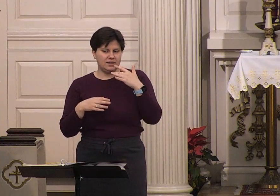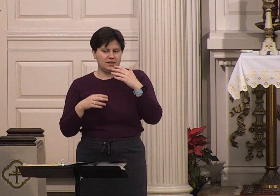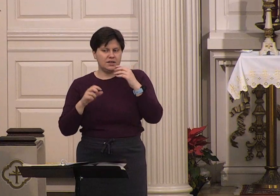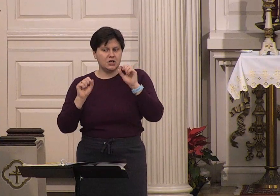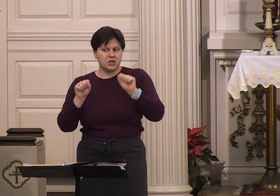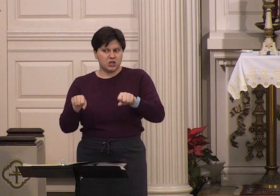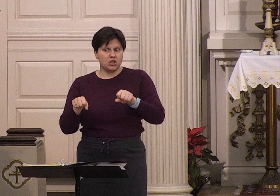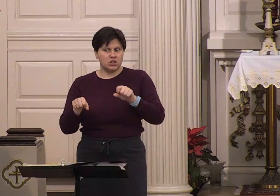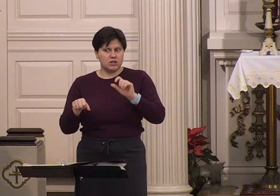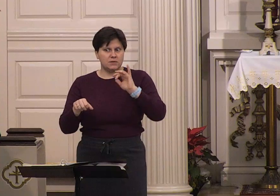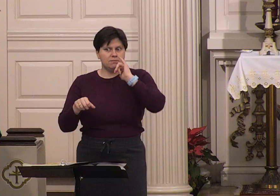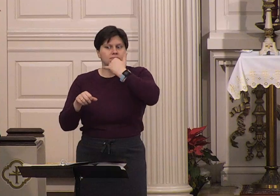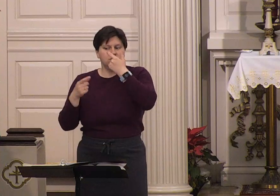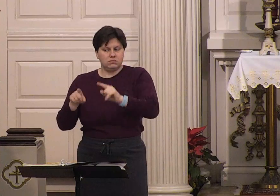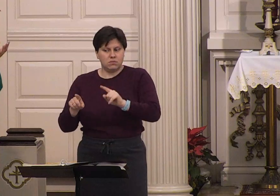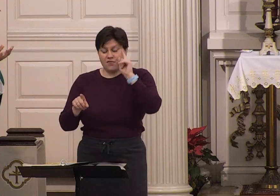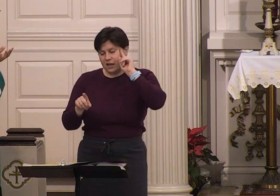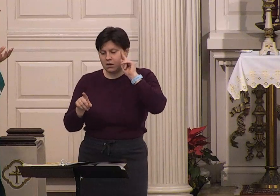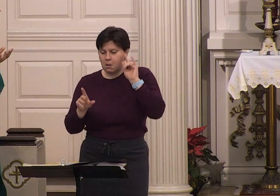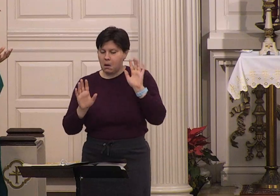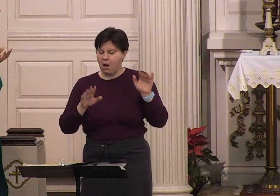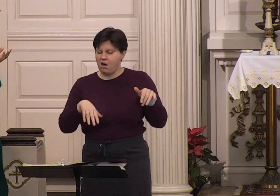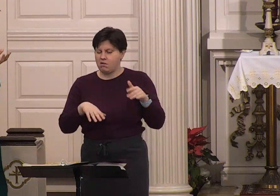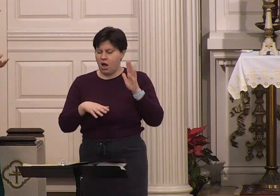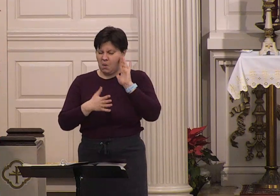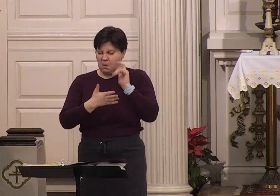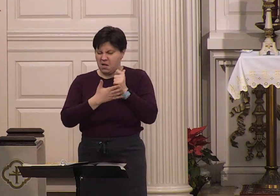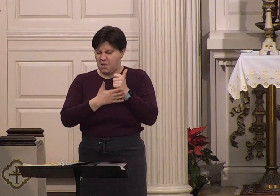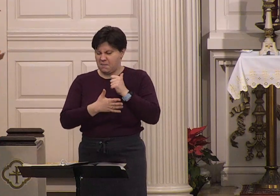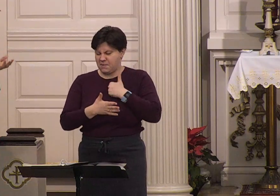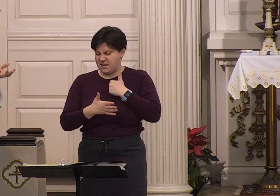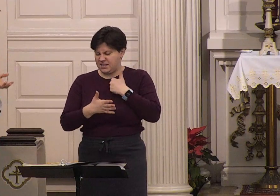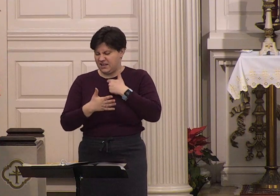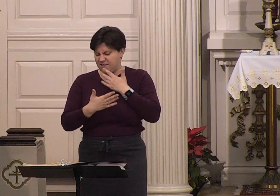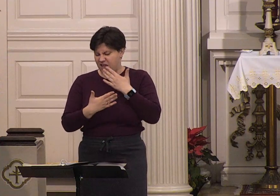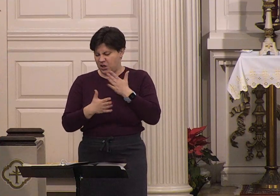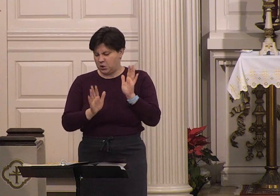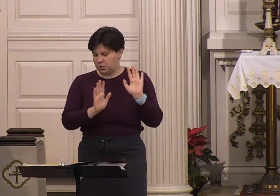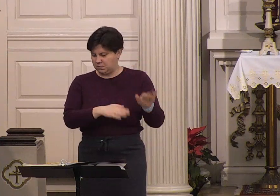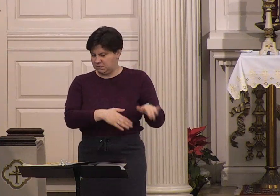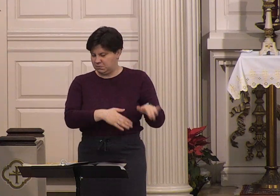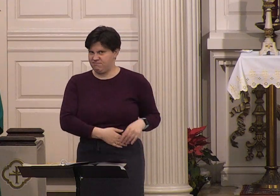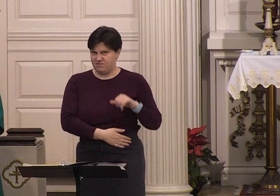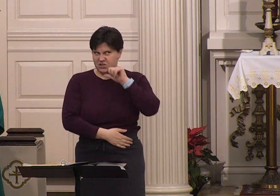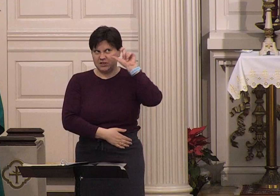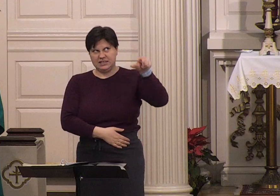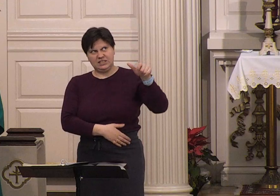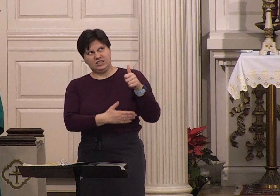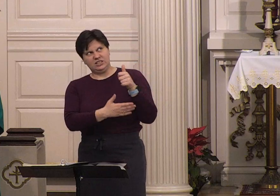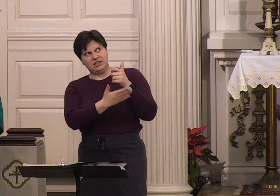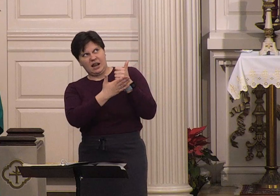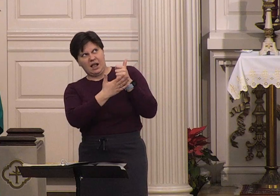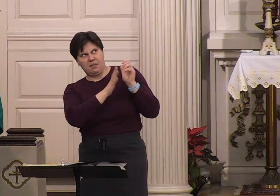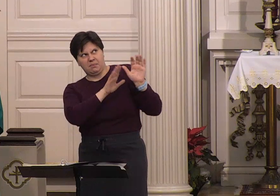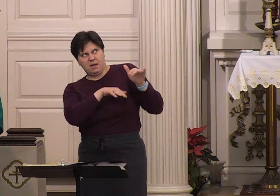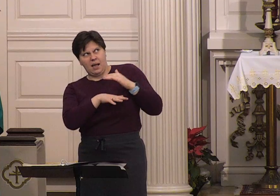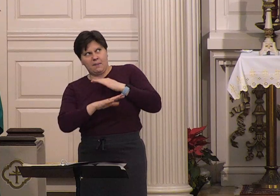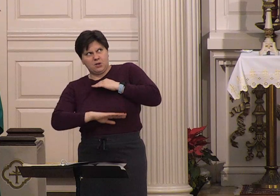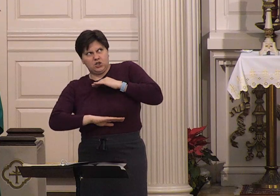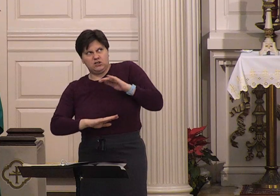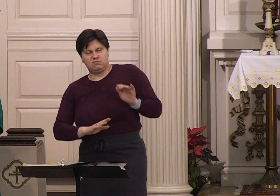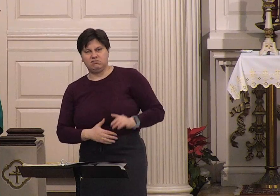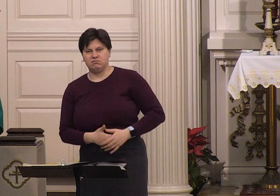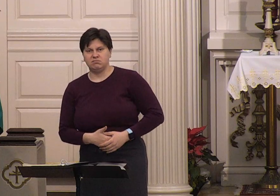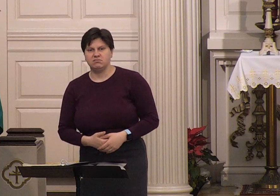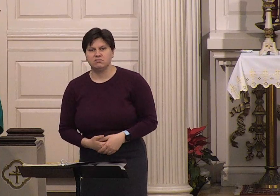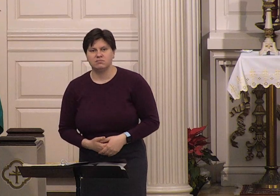you. Or, there's nothing here to see, so I don't need your help. Which